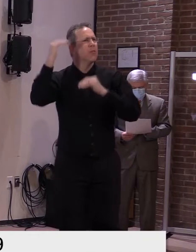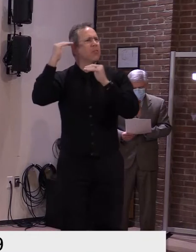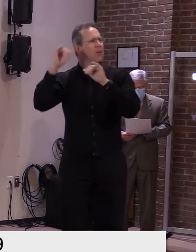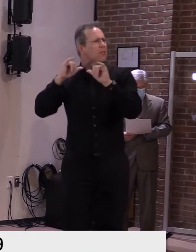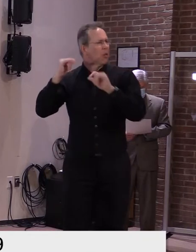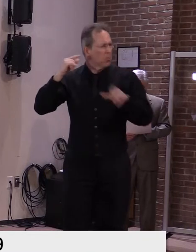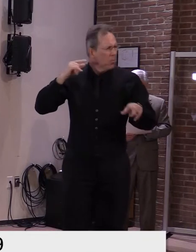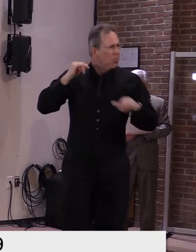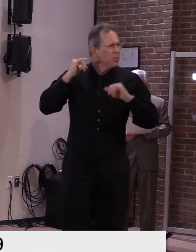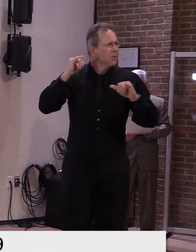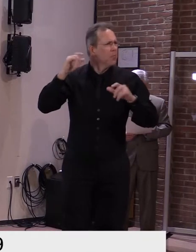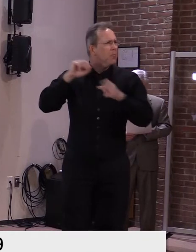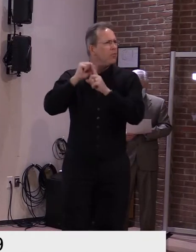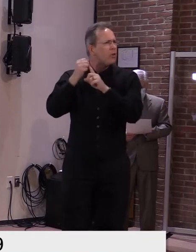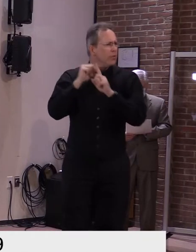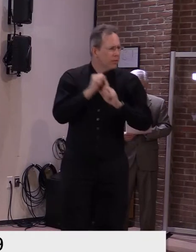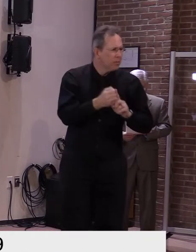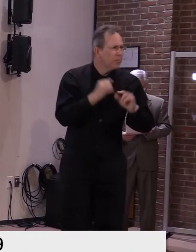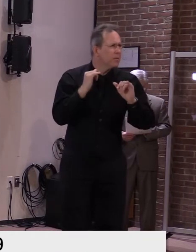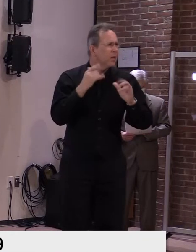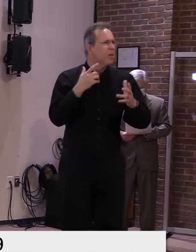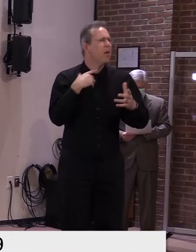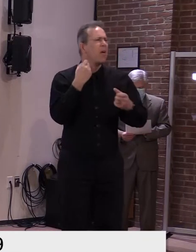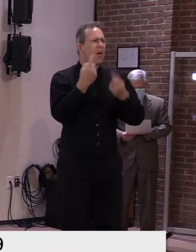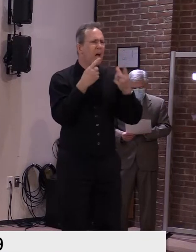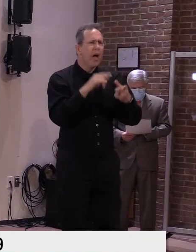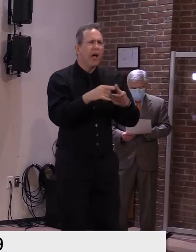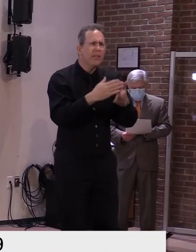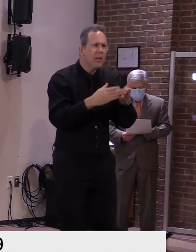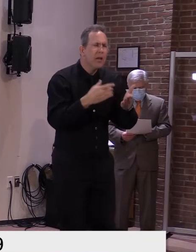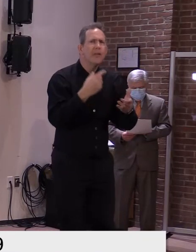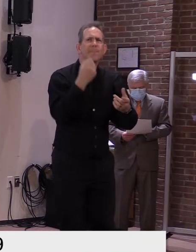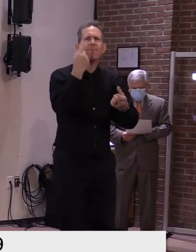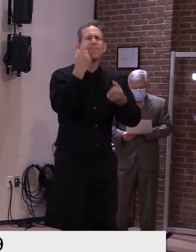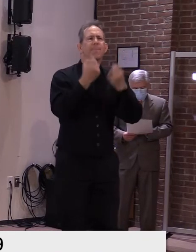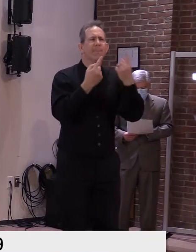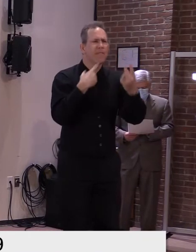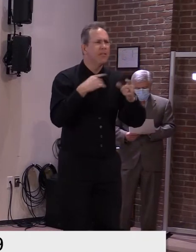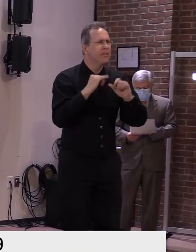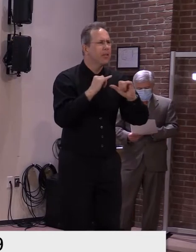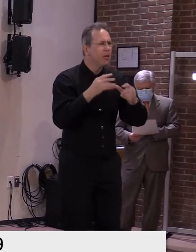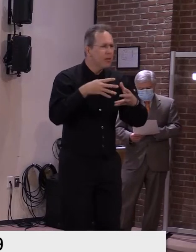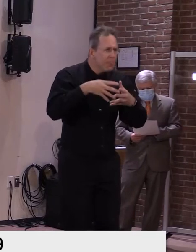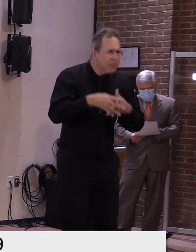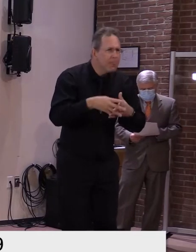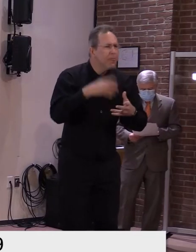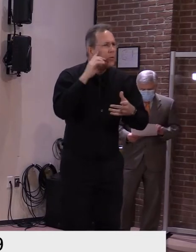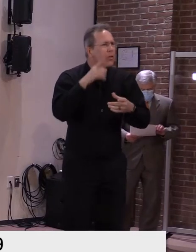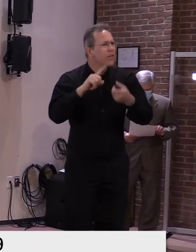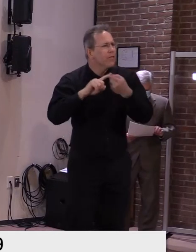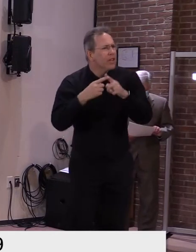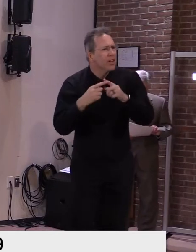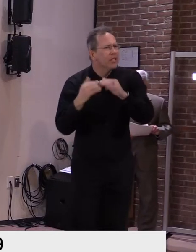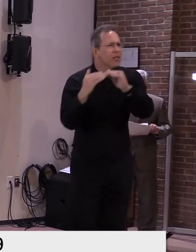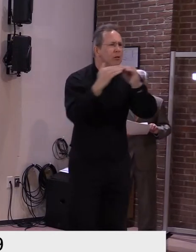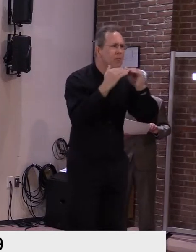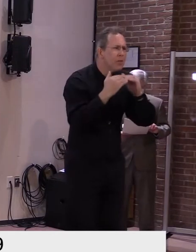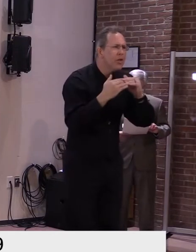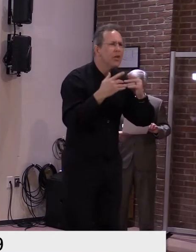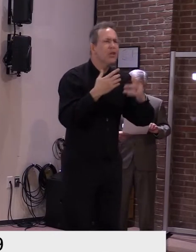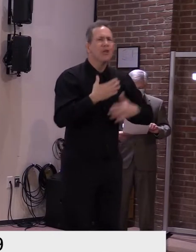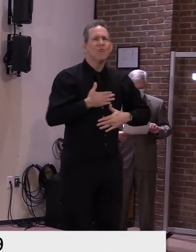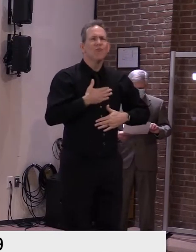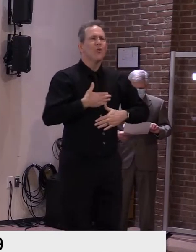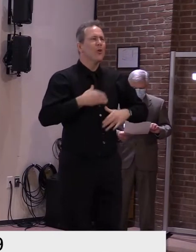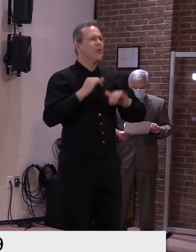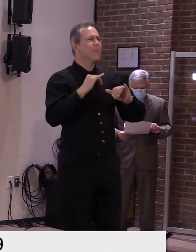belonging, the ability to get to places and to be with friends, access to recreation, and the chance to participate in all sorts of fun, enriching